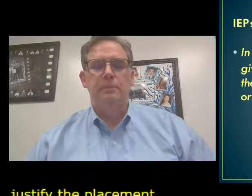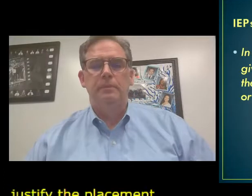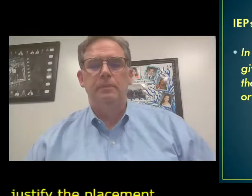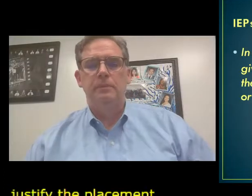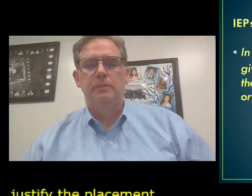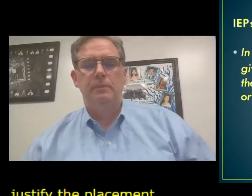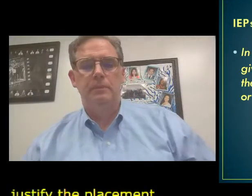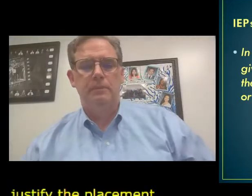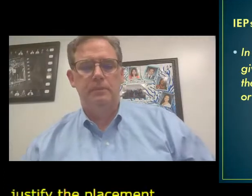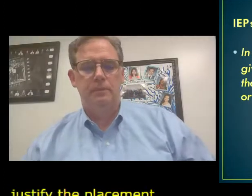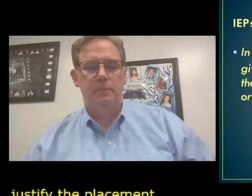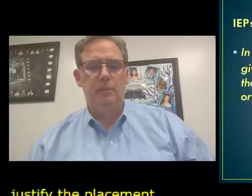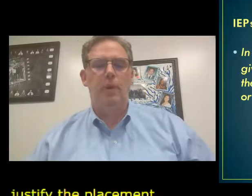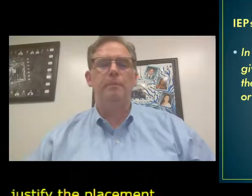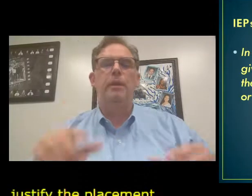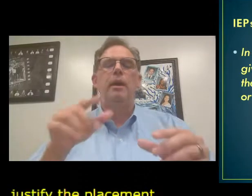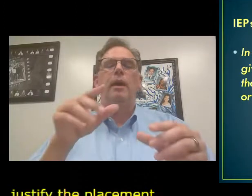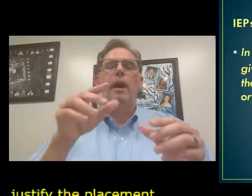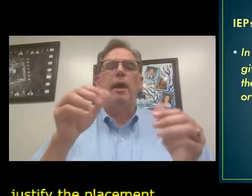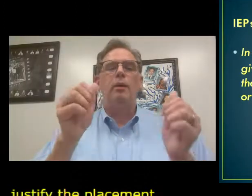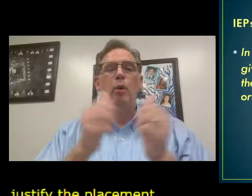LRE.